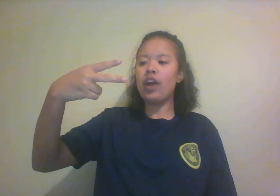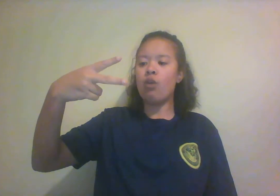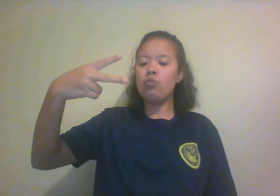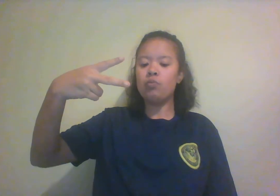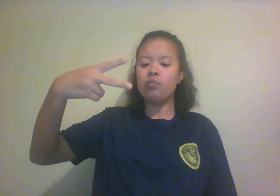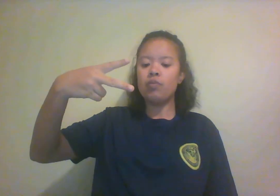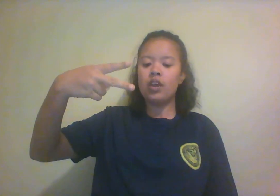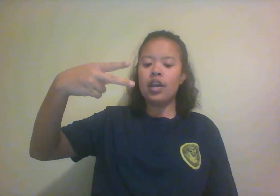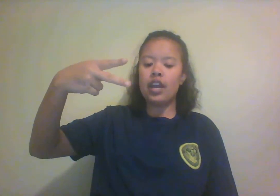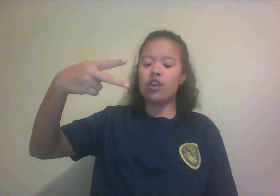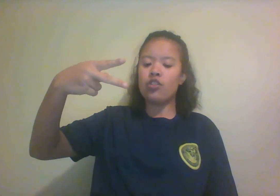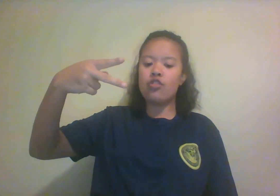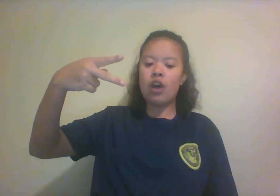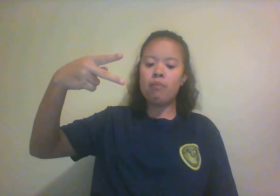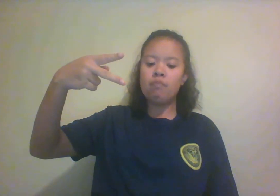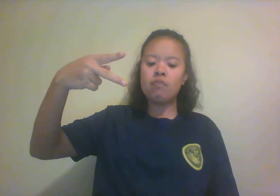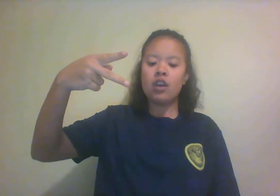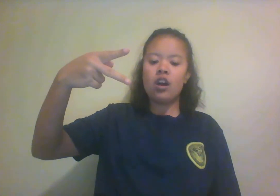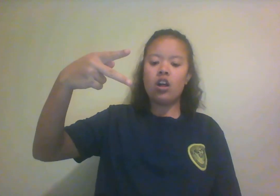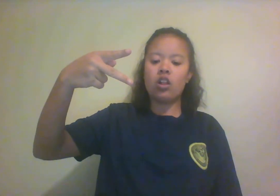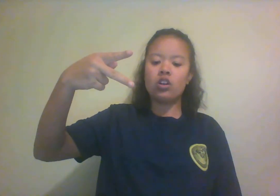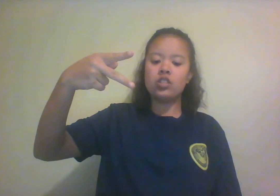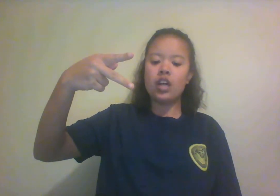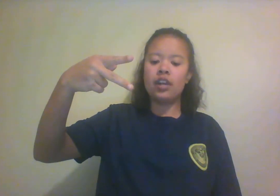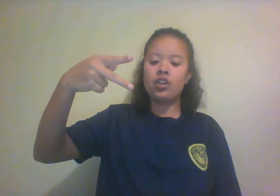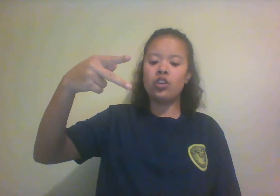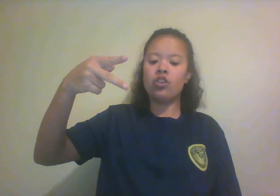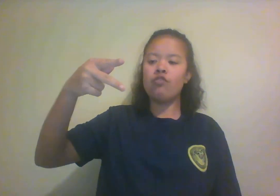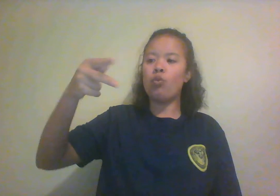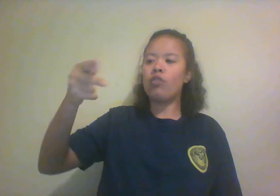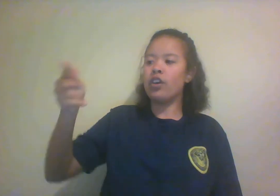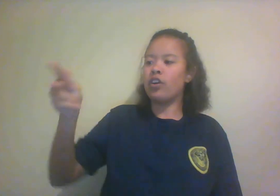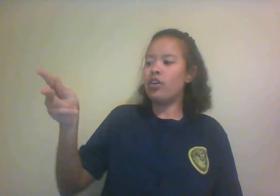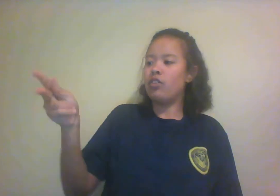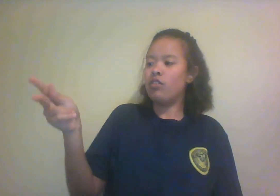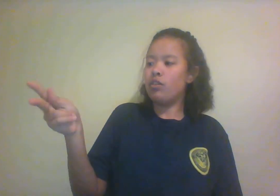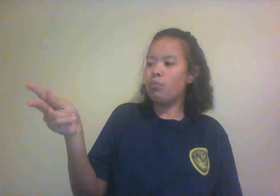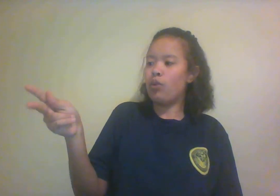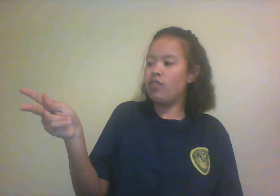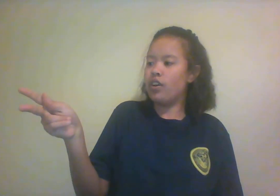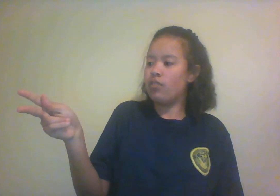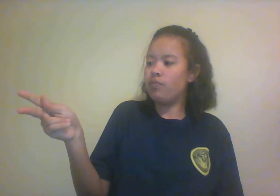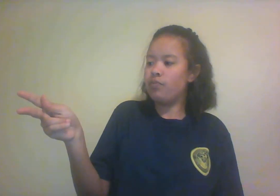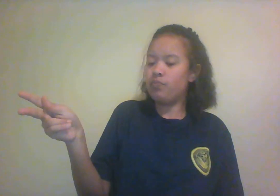out, and your thumb alongside your your pointer finger.